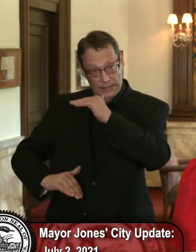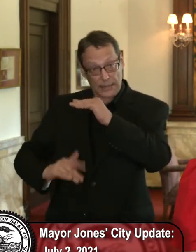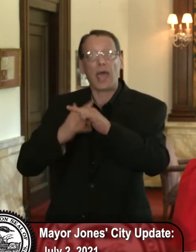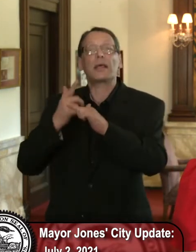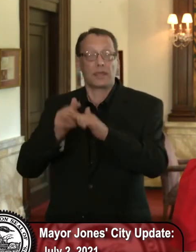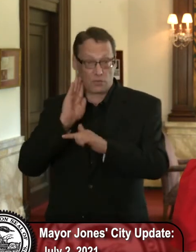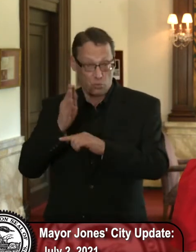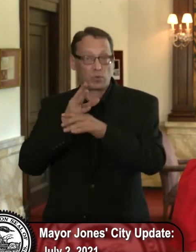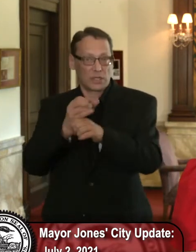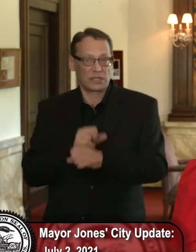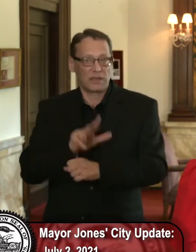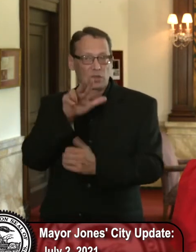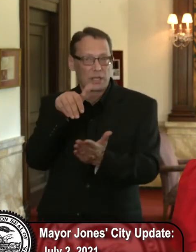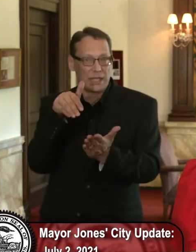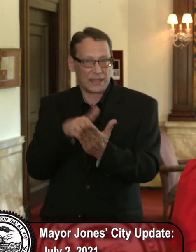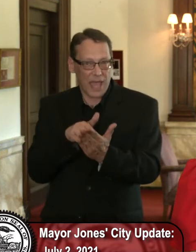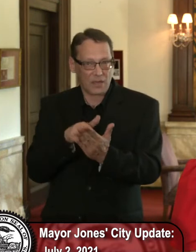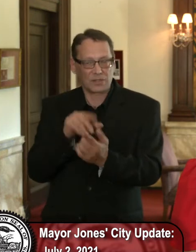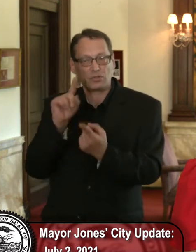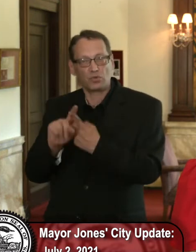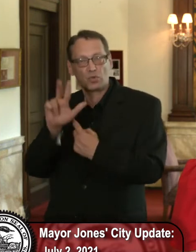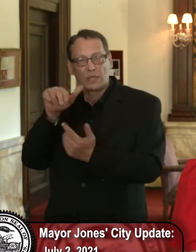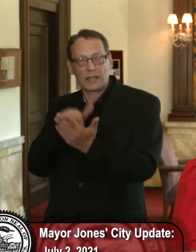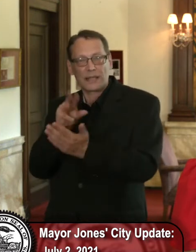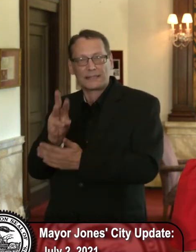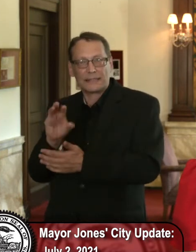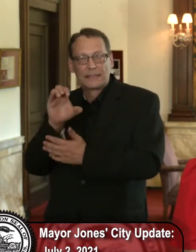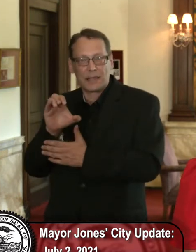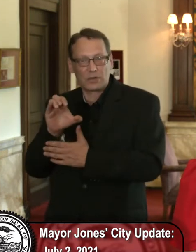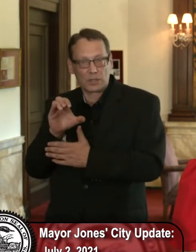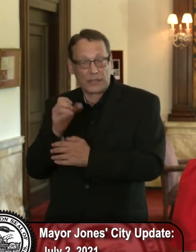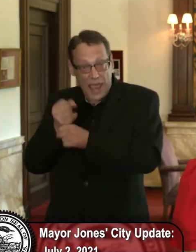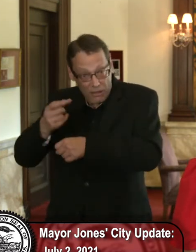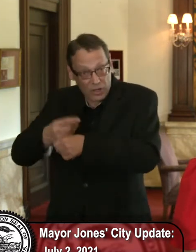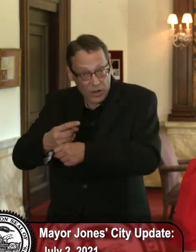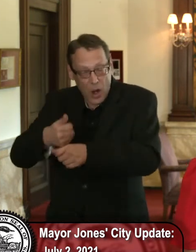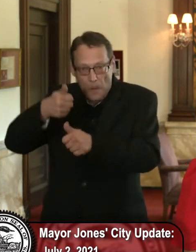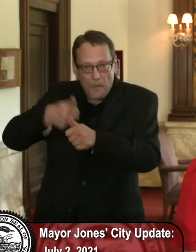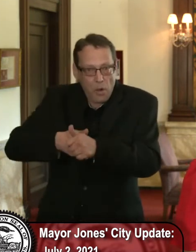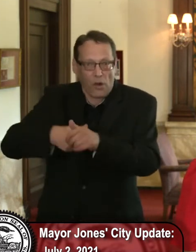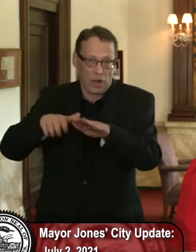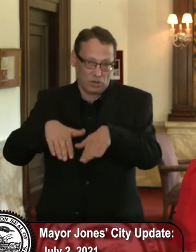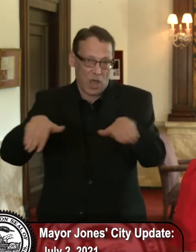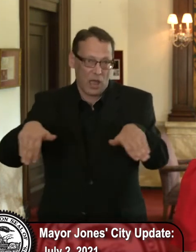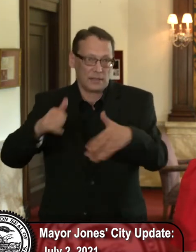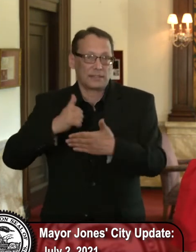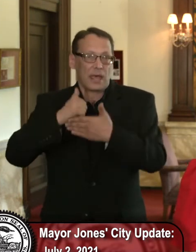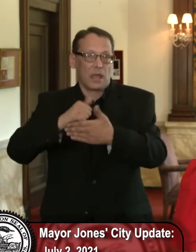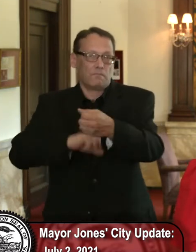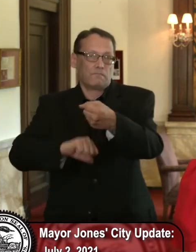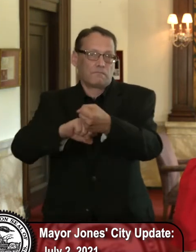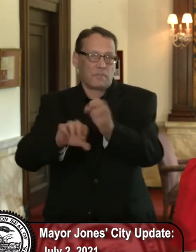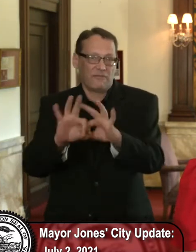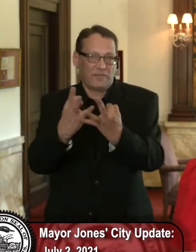to receive between $3,000 and $3,600 annually per child to help support your